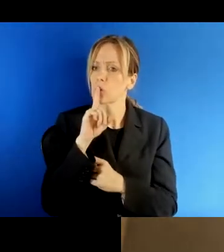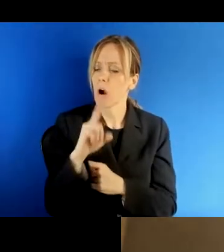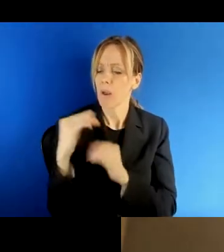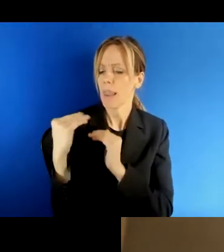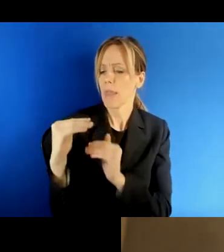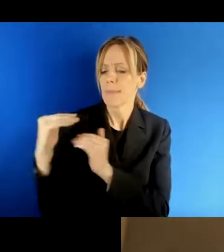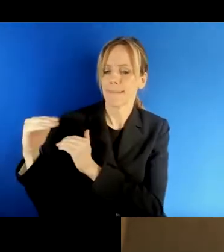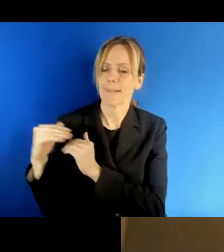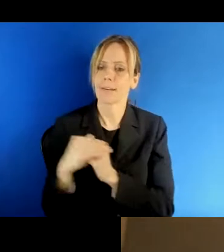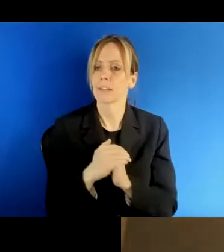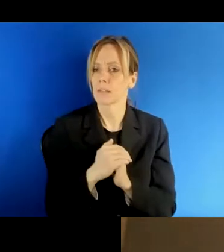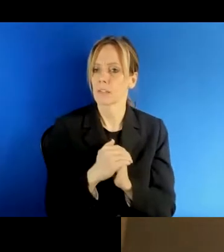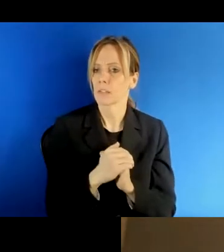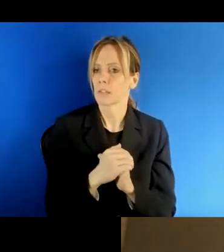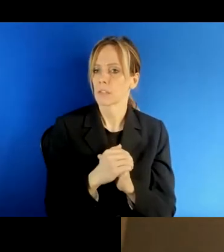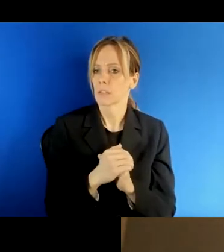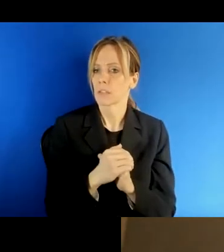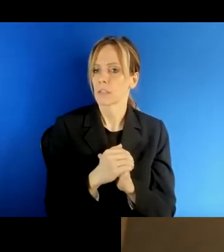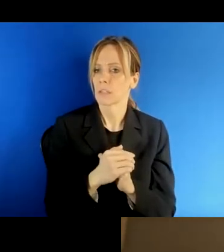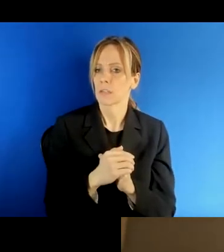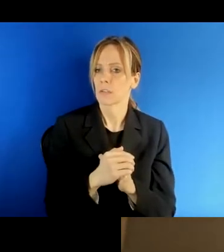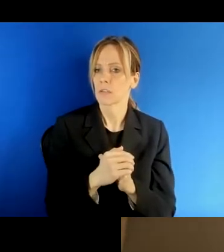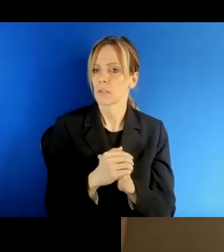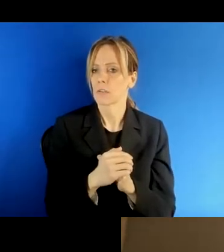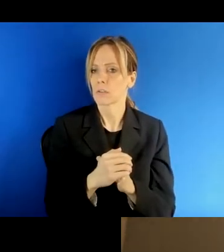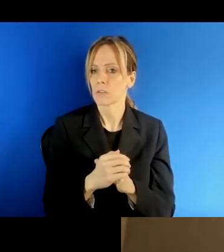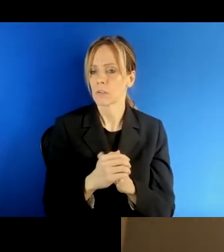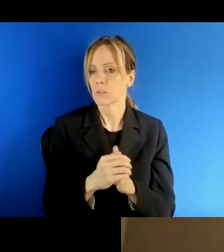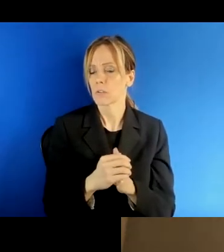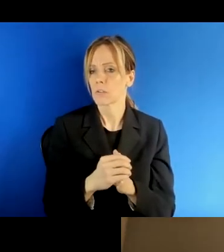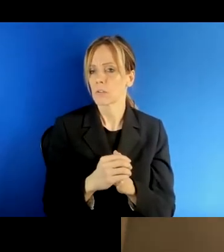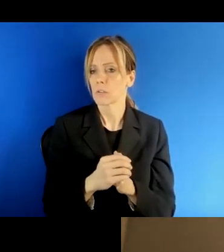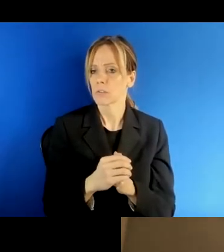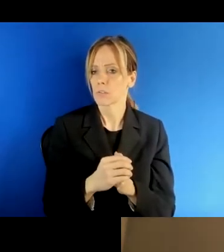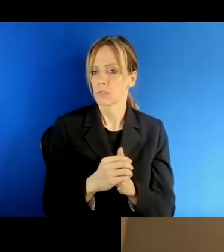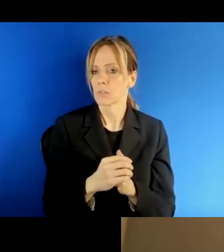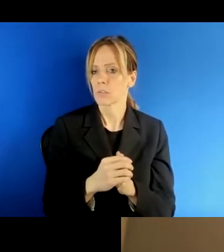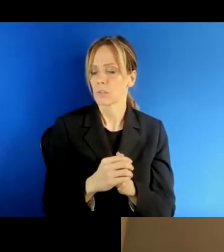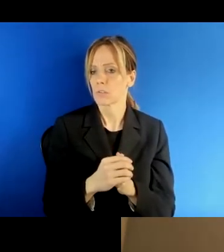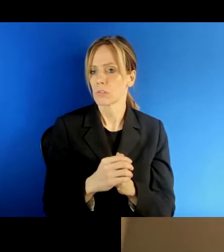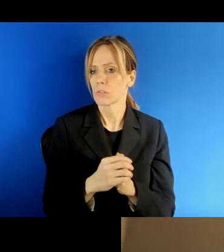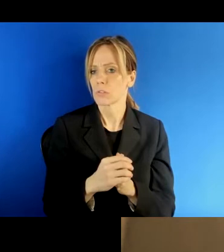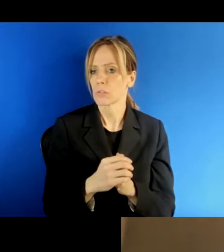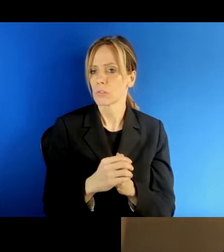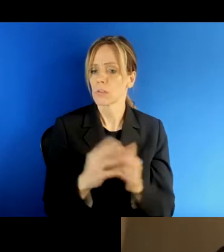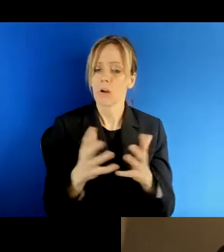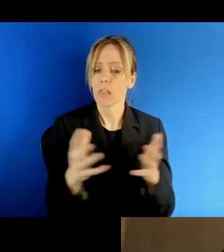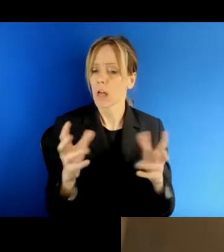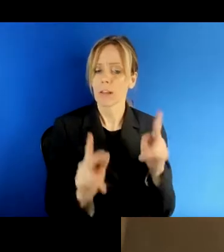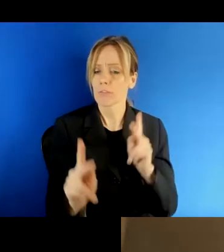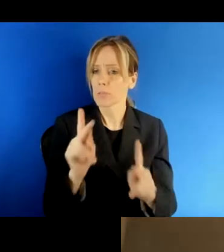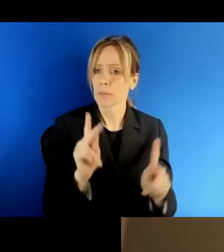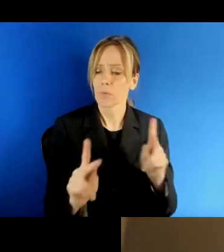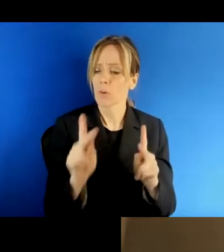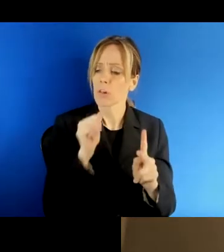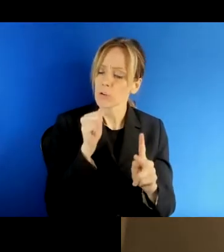to achieve like a lot, and people don't allow